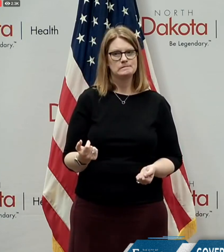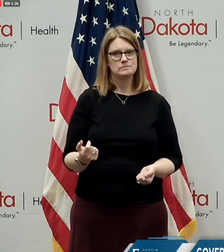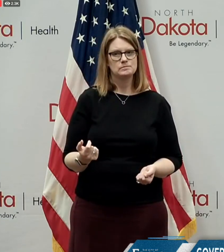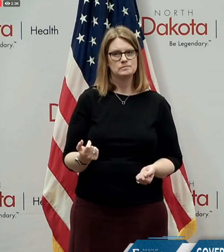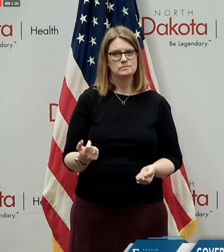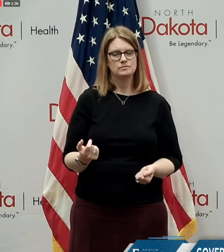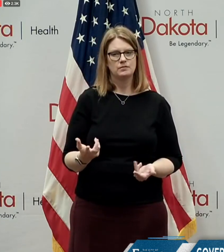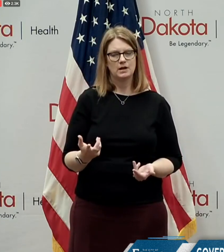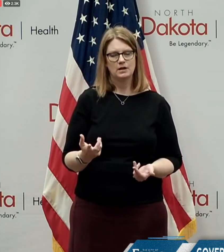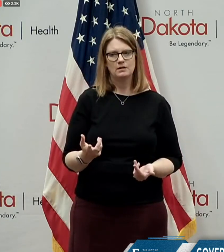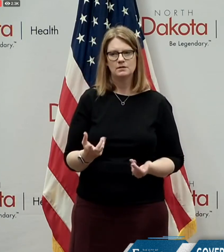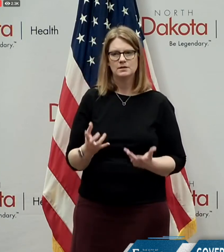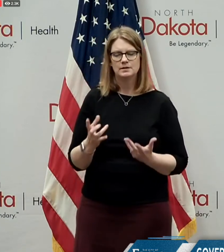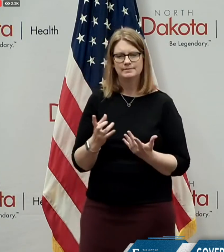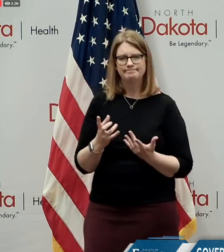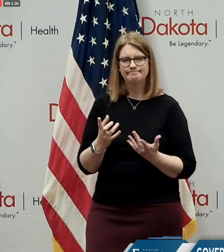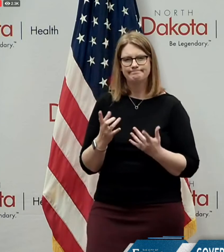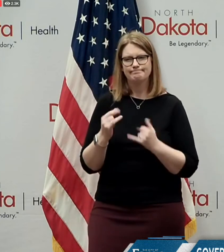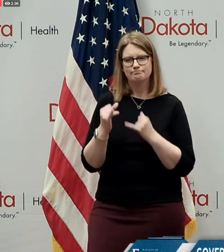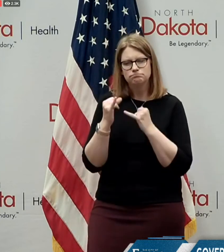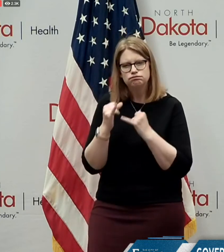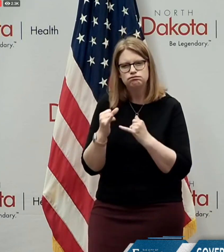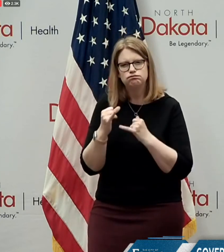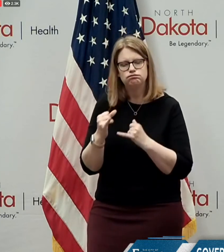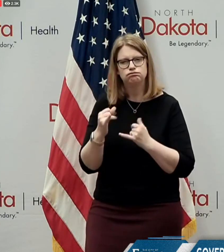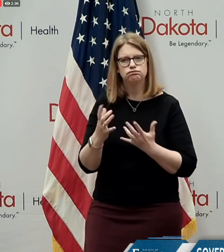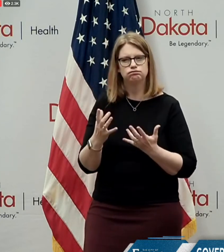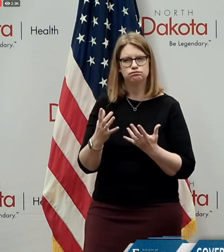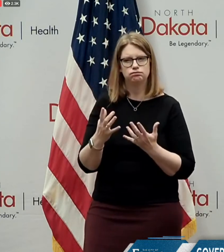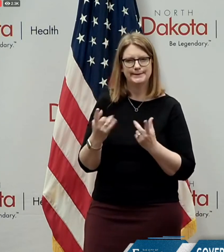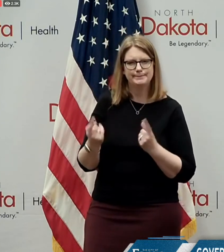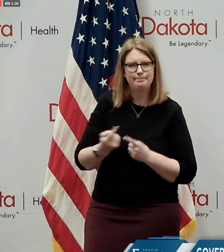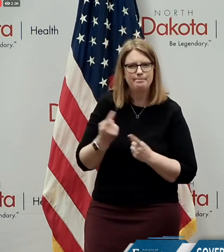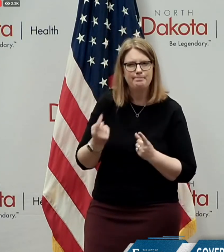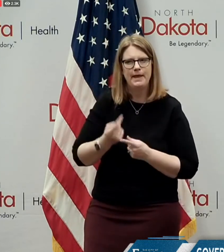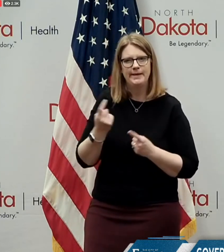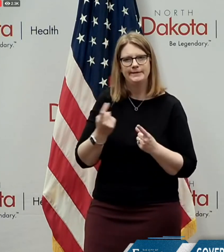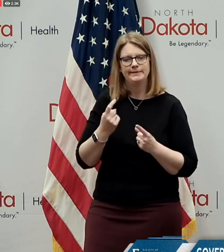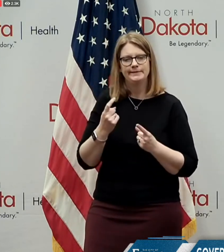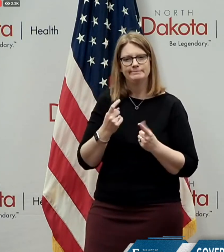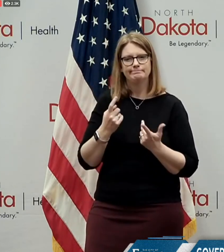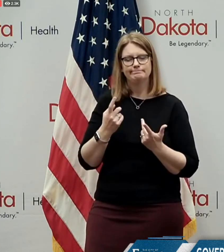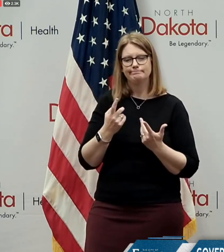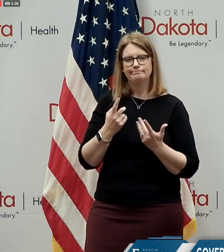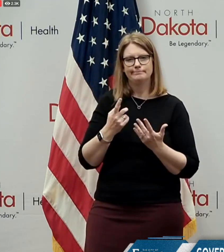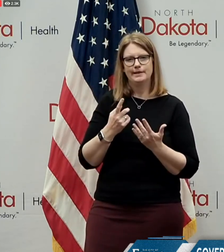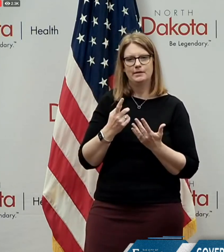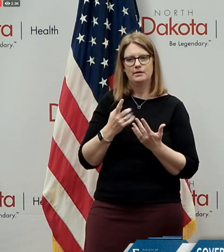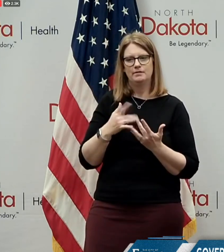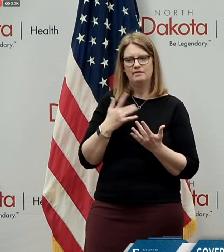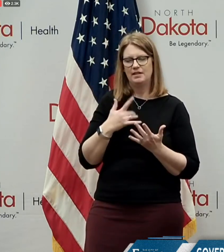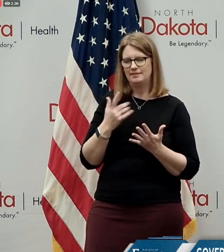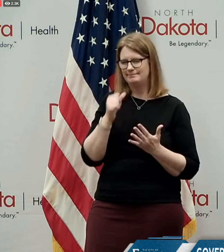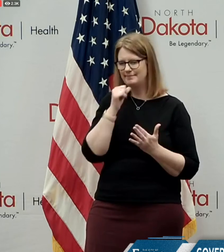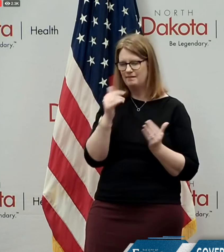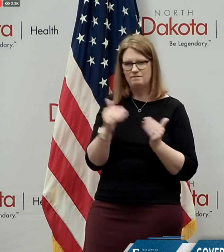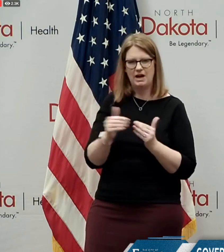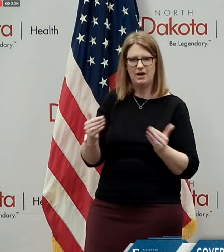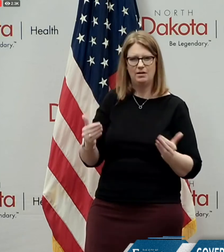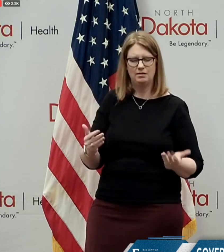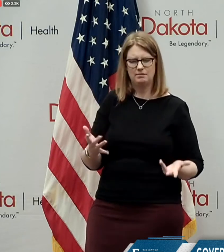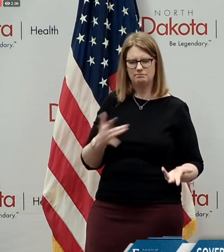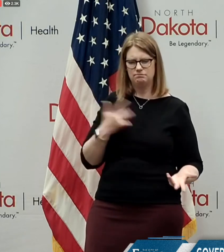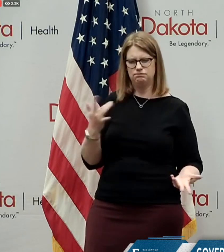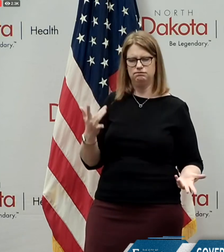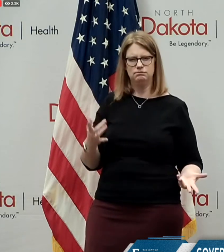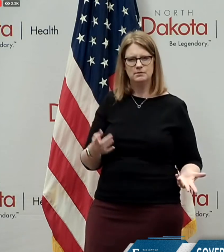sharing the pain of the nation or the injustice that people are feeling right now. But if